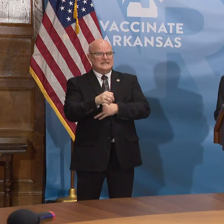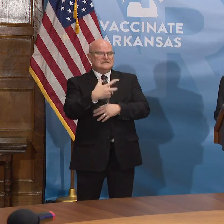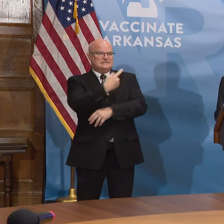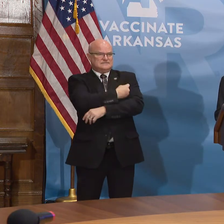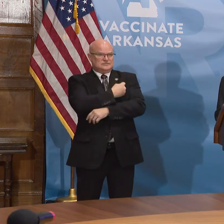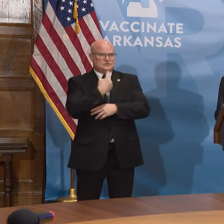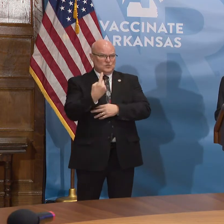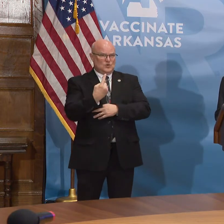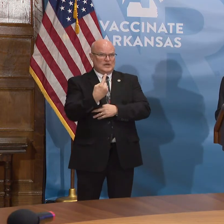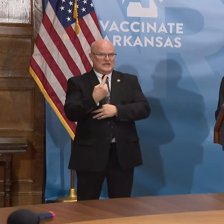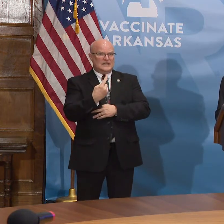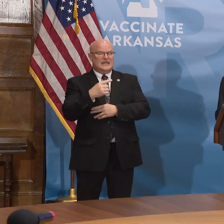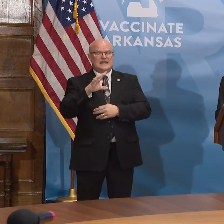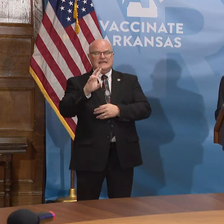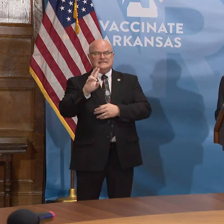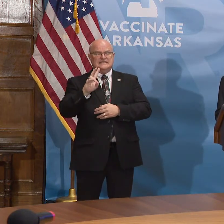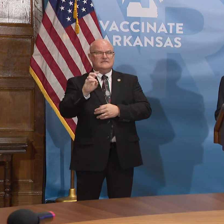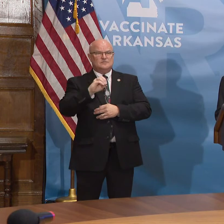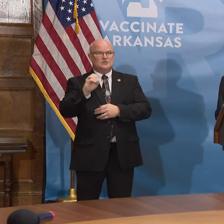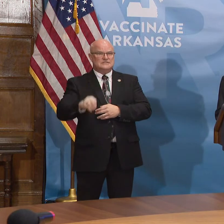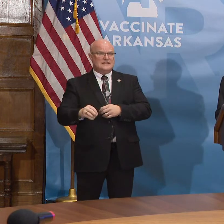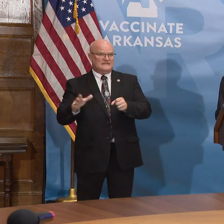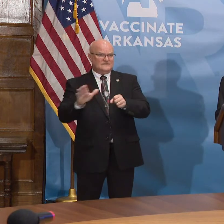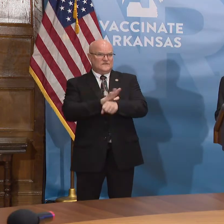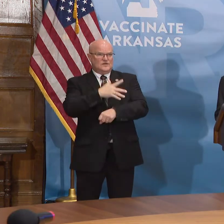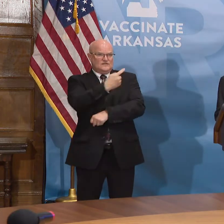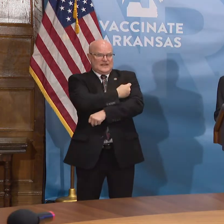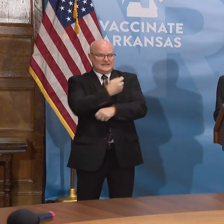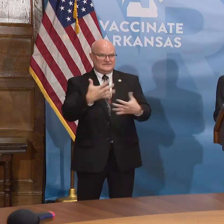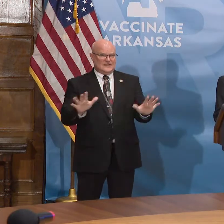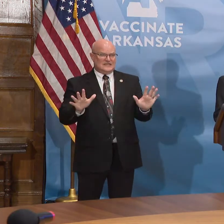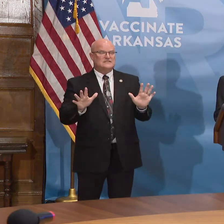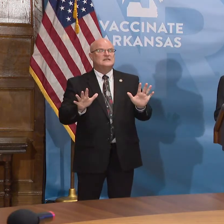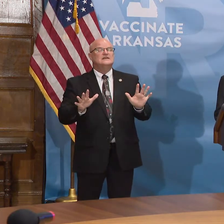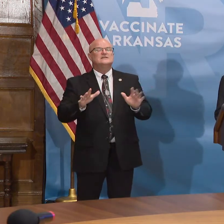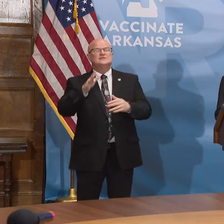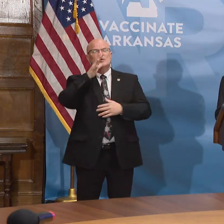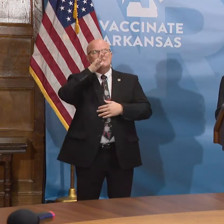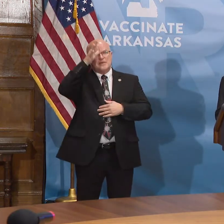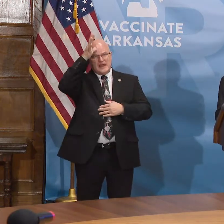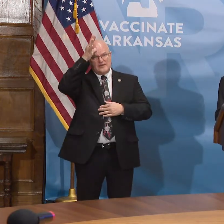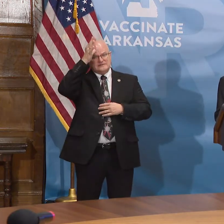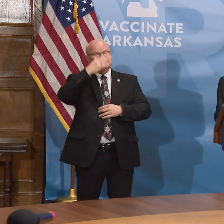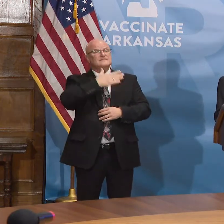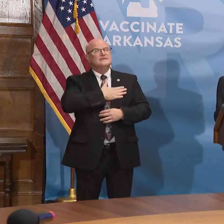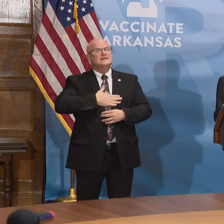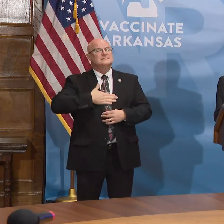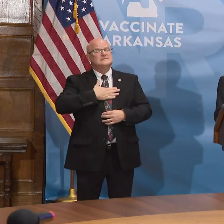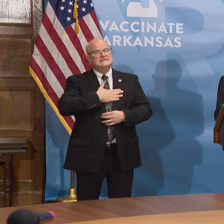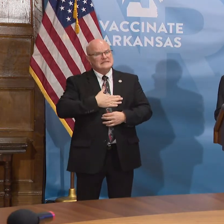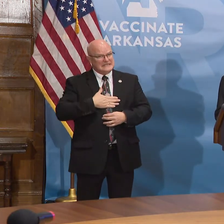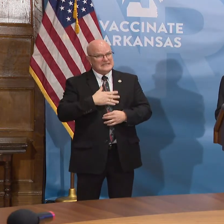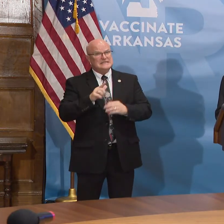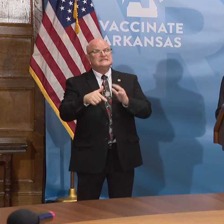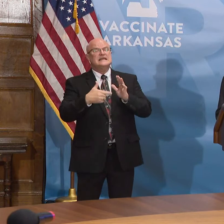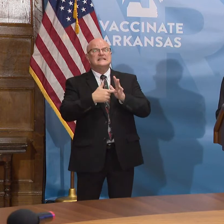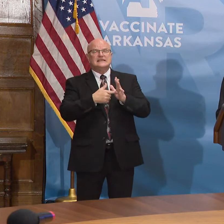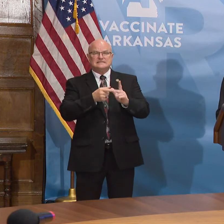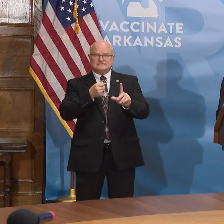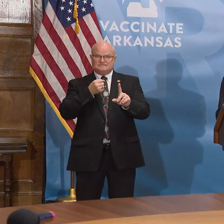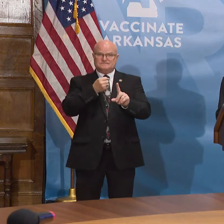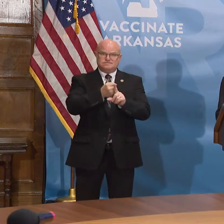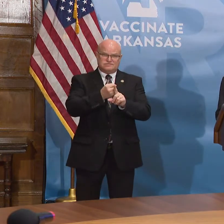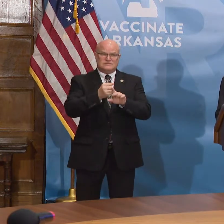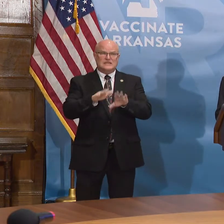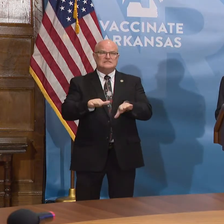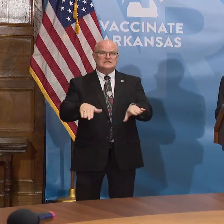dose and only 7% accepting a full dose. So again, parents, please, this does infect